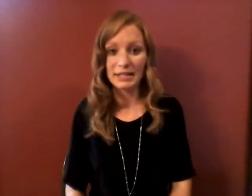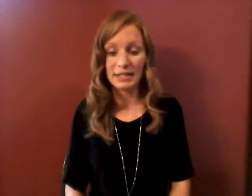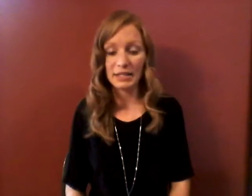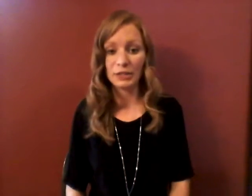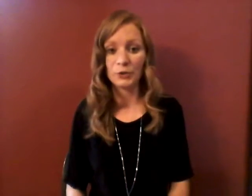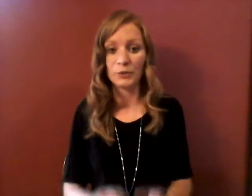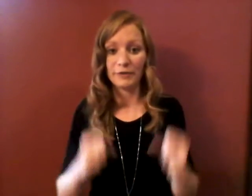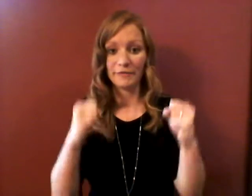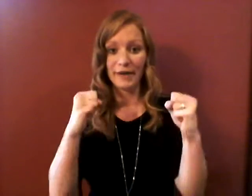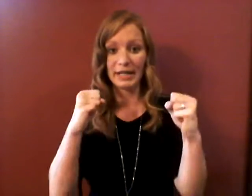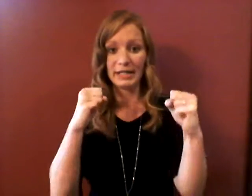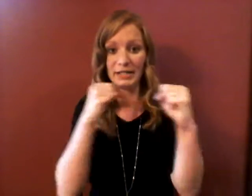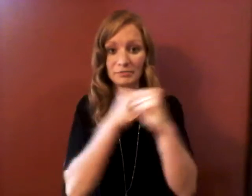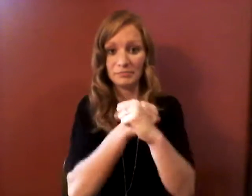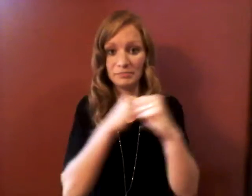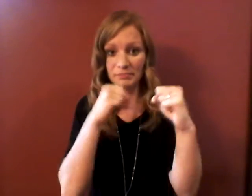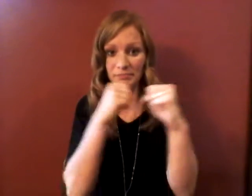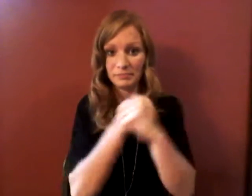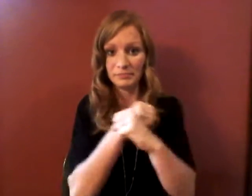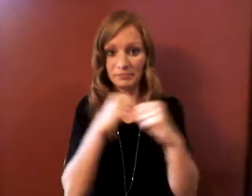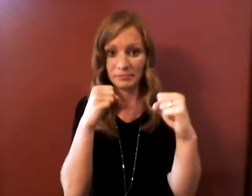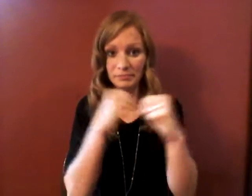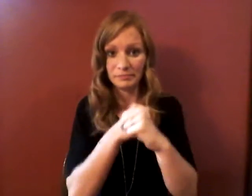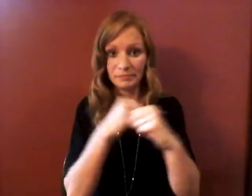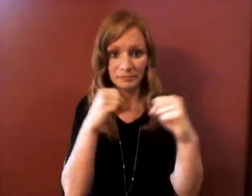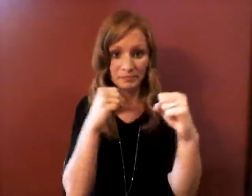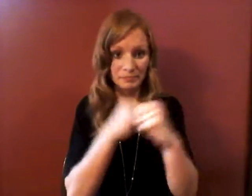Boxing or fighting.